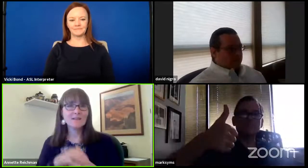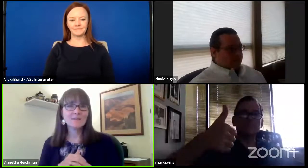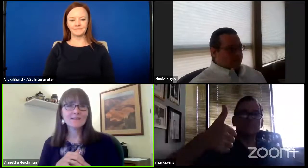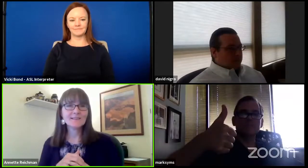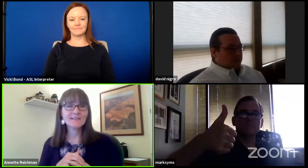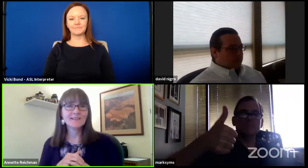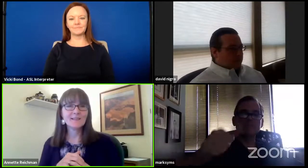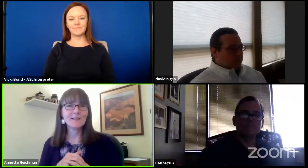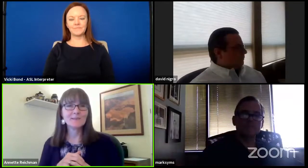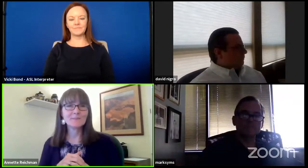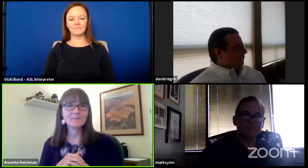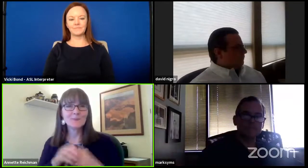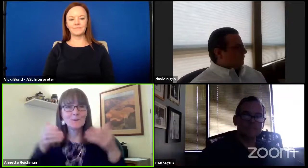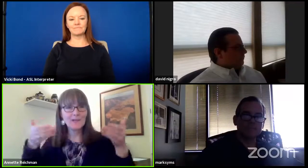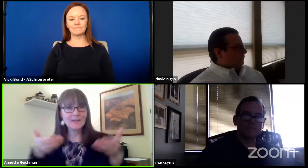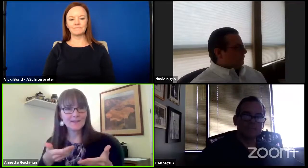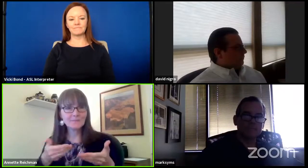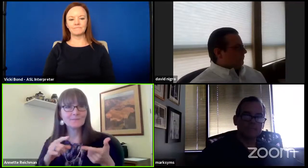So,